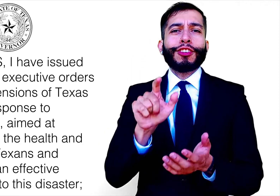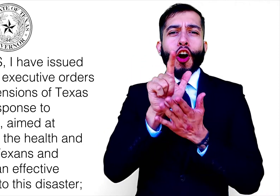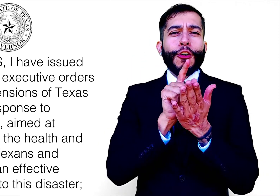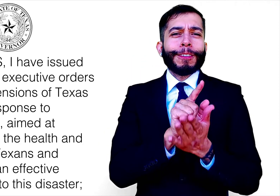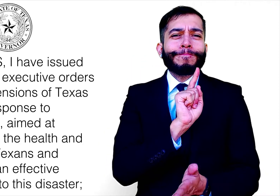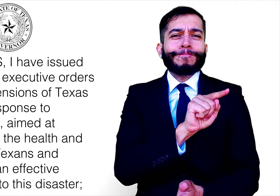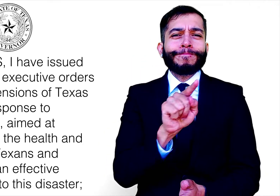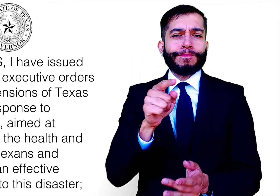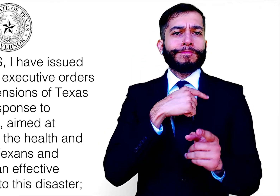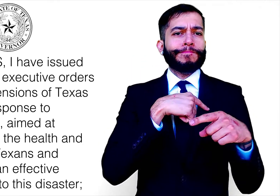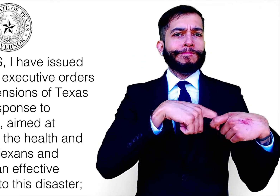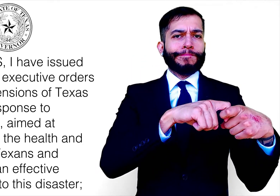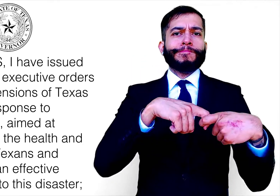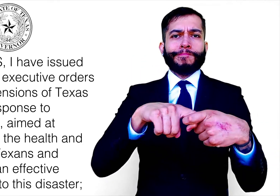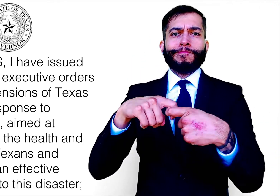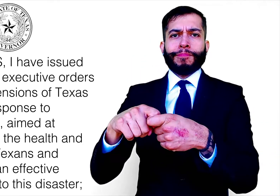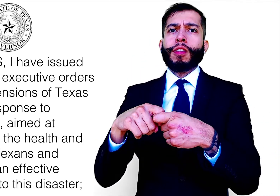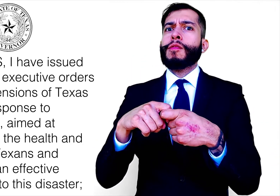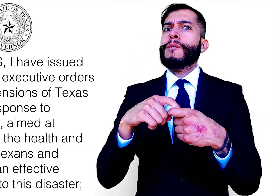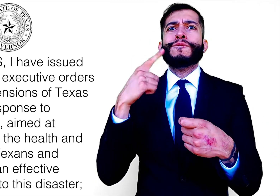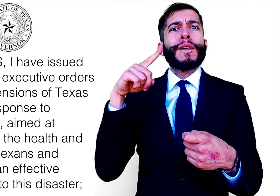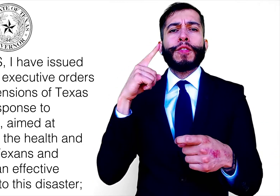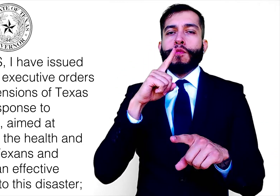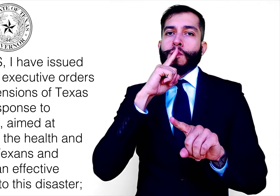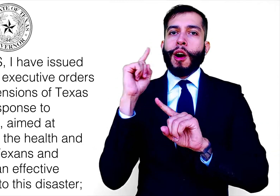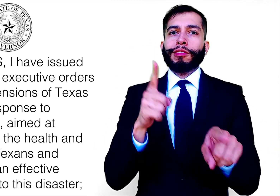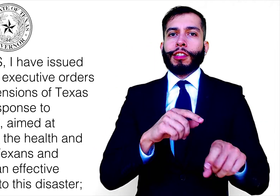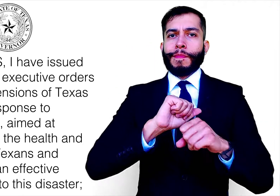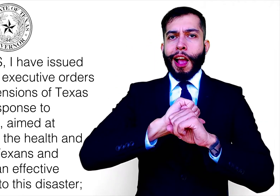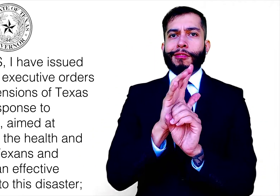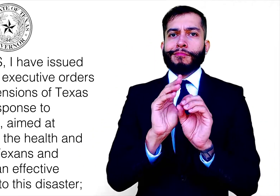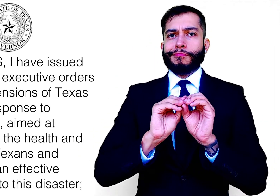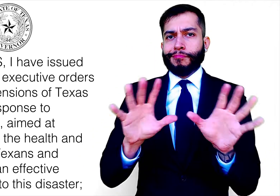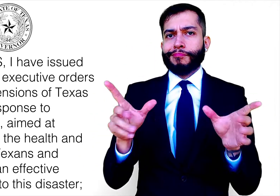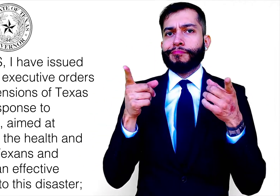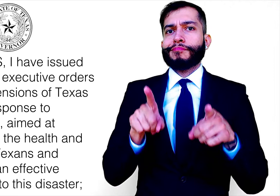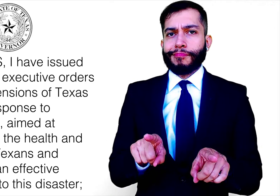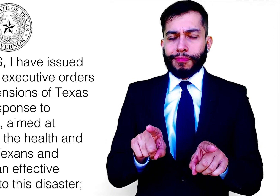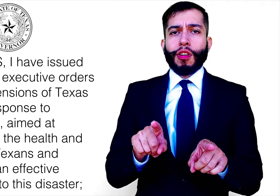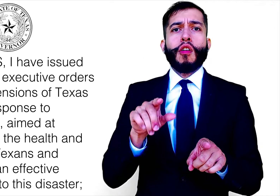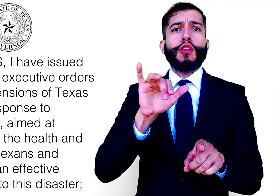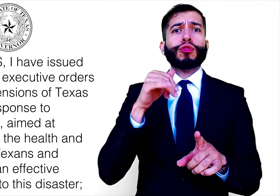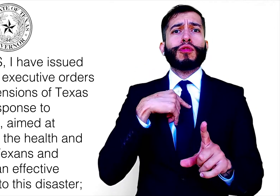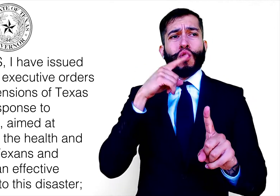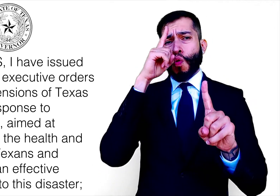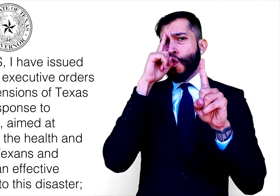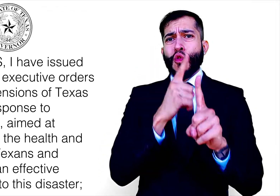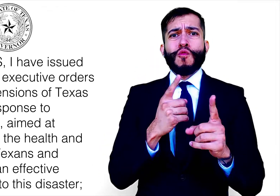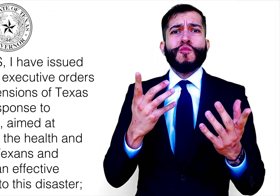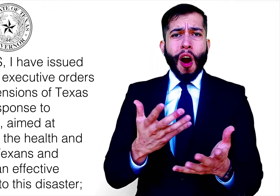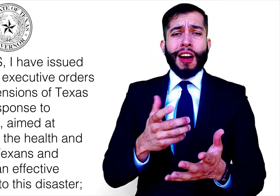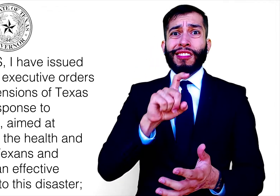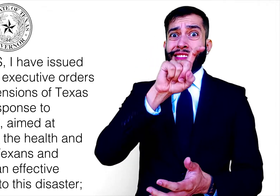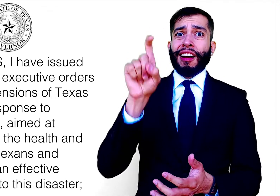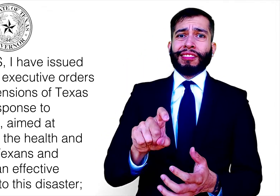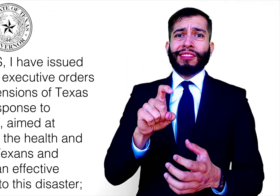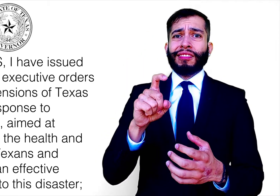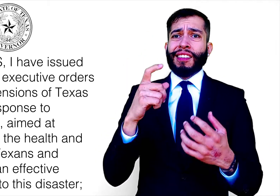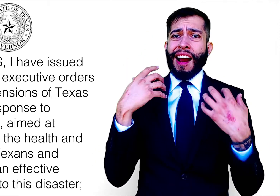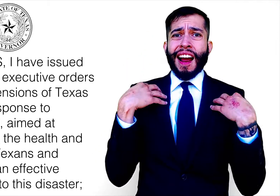to COVID-19, aimed at protecting the health and safety of Texans and ensuring an effective response to this